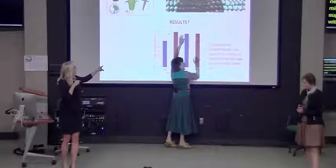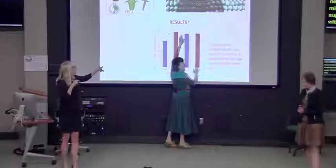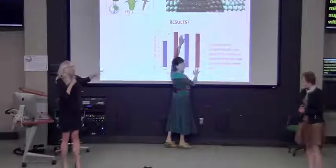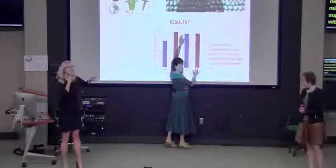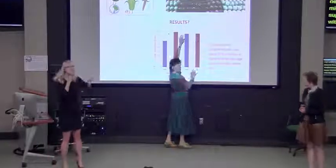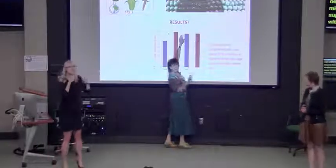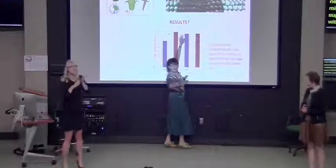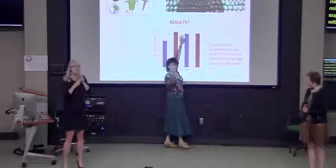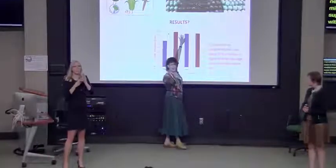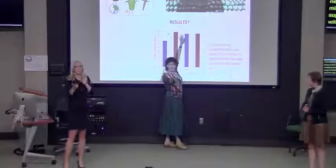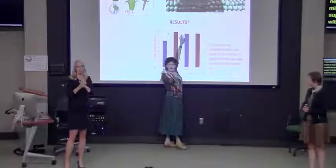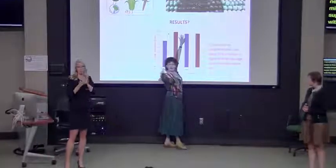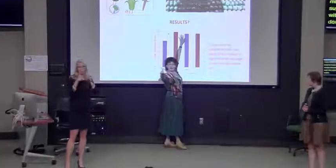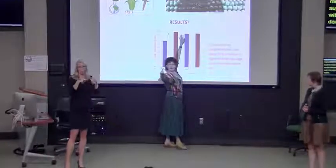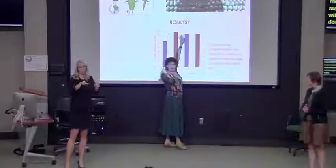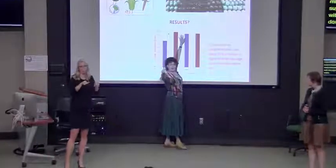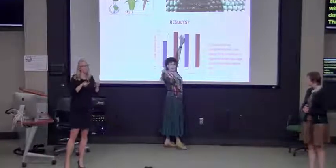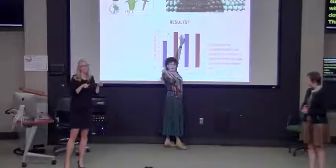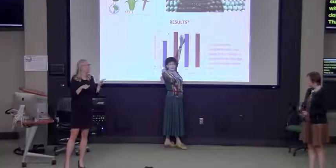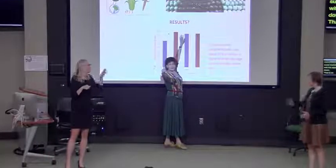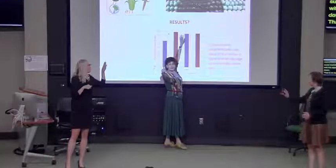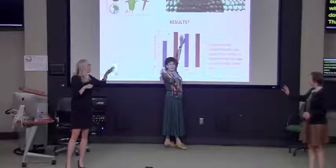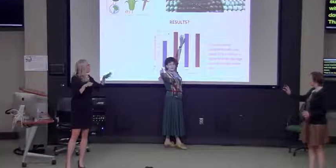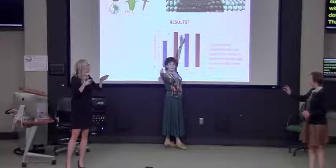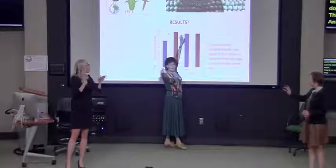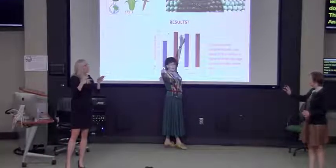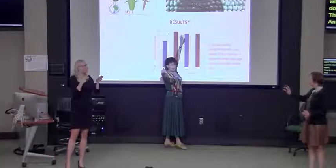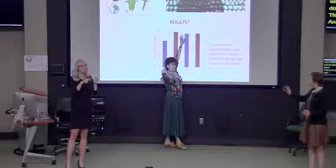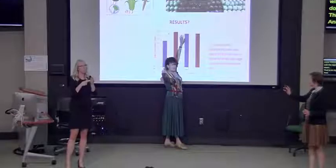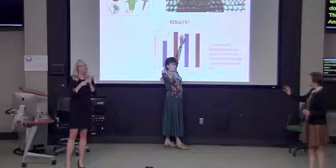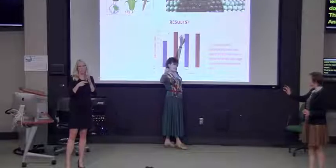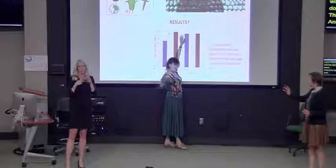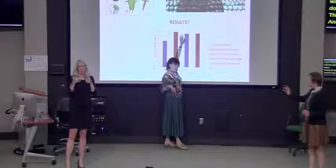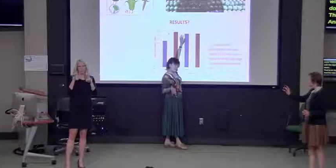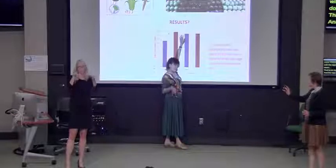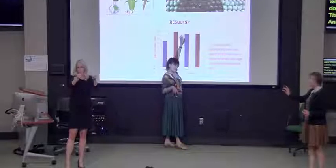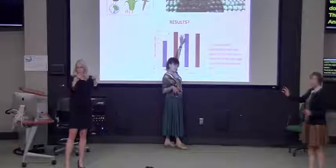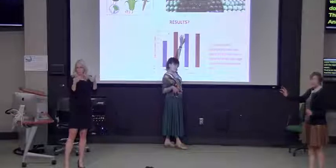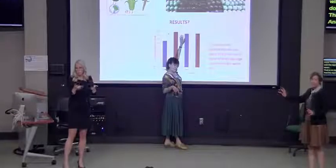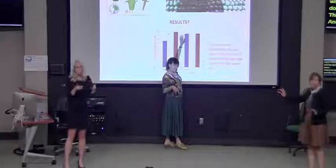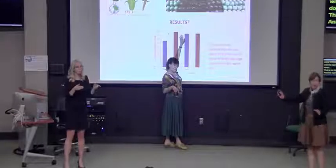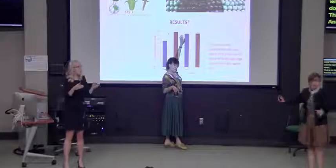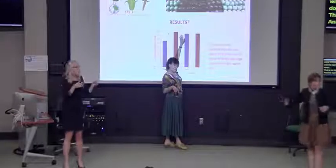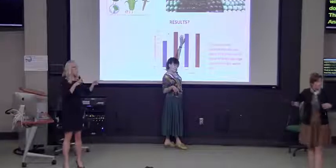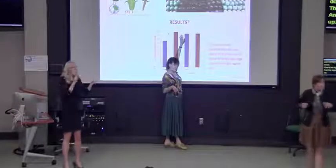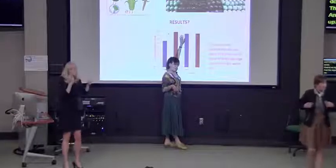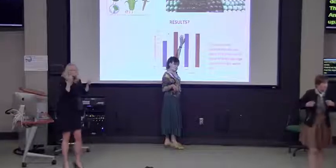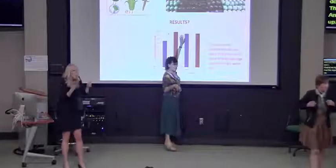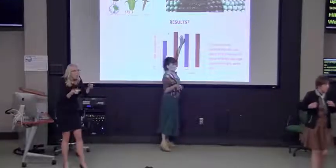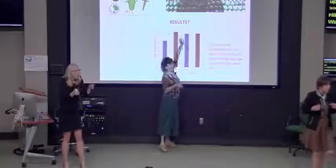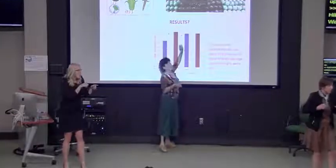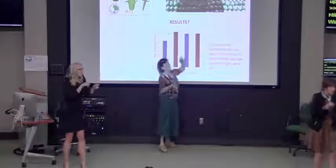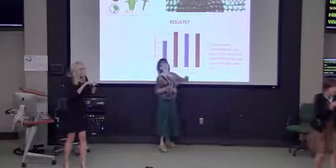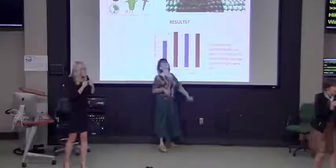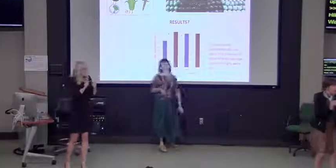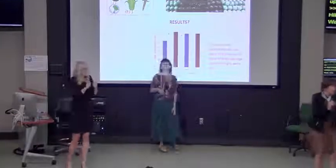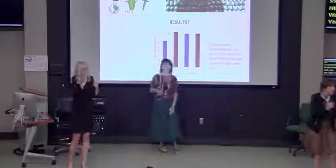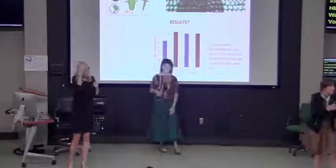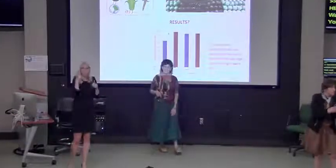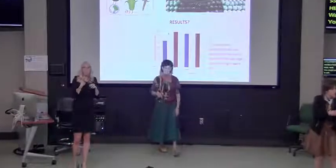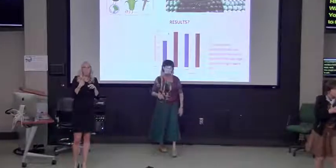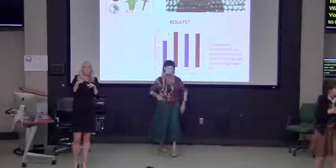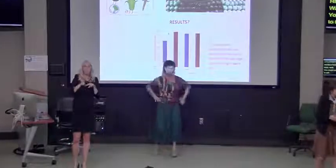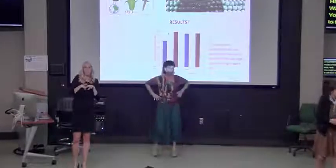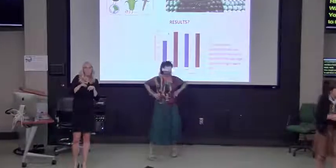signs up. That part isn't shocking. Makes no difference. You might want to tell them how we would even know. Here we were hanging